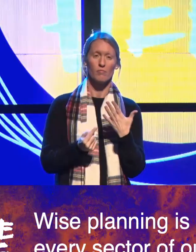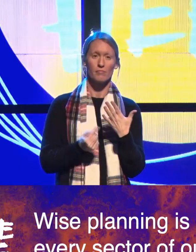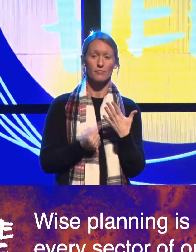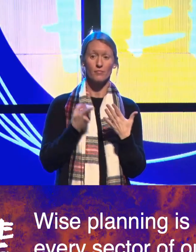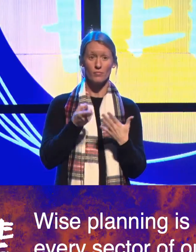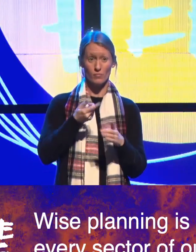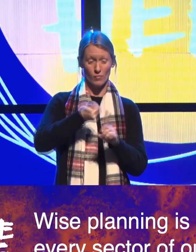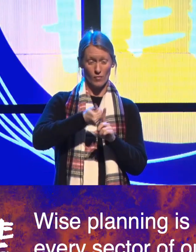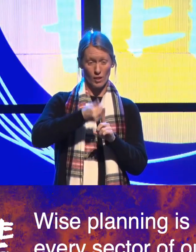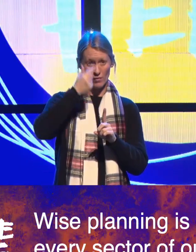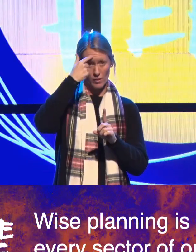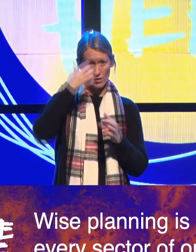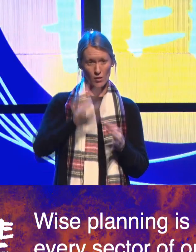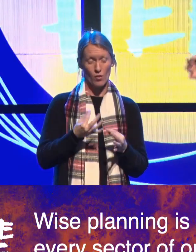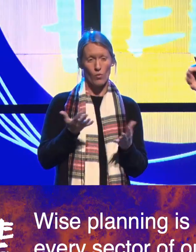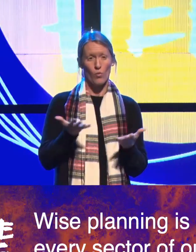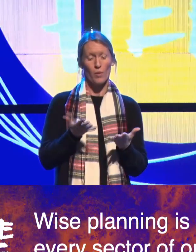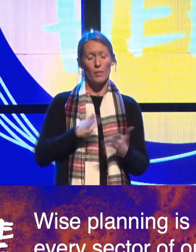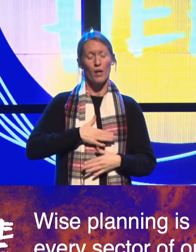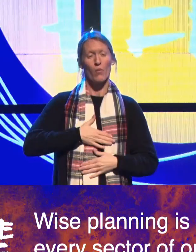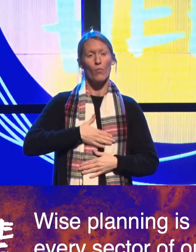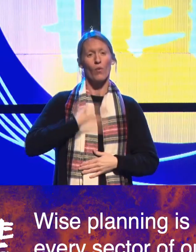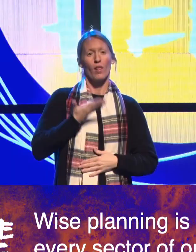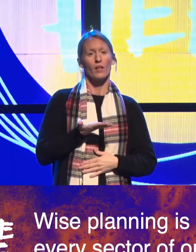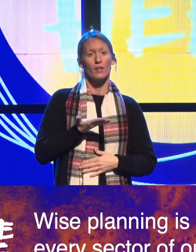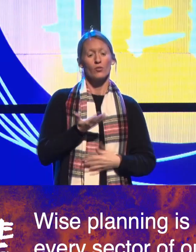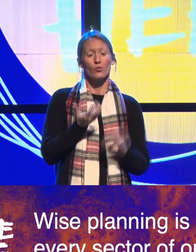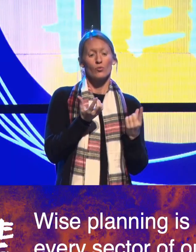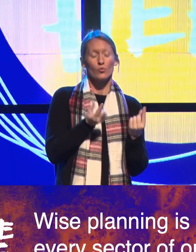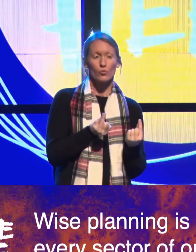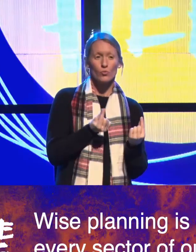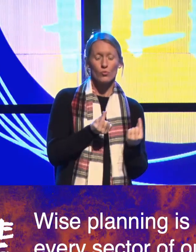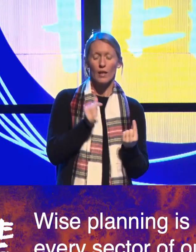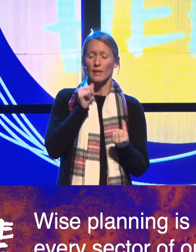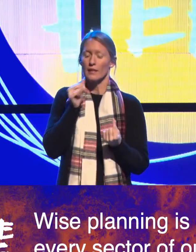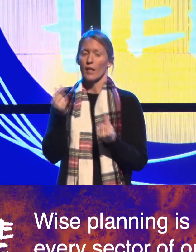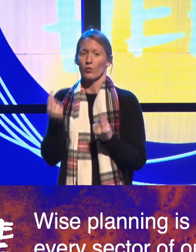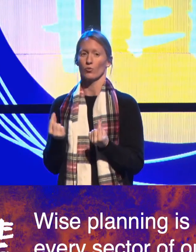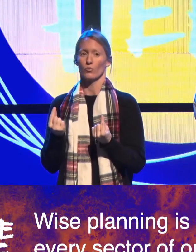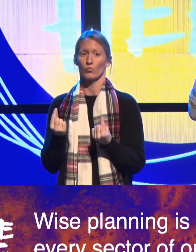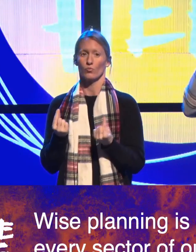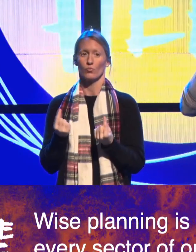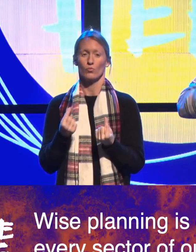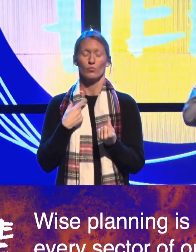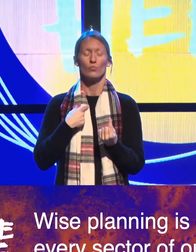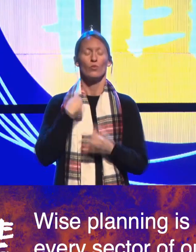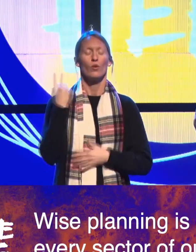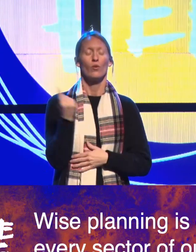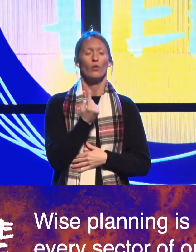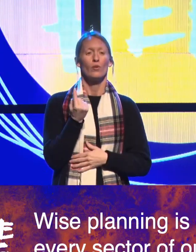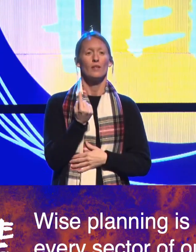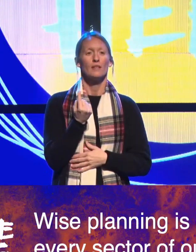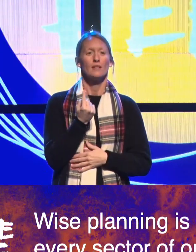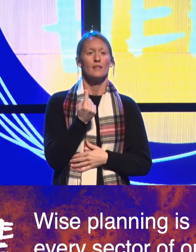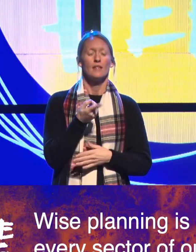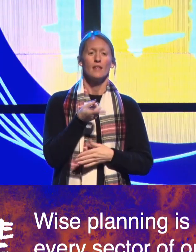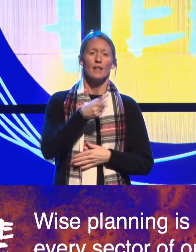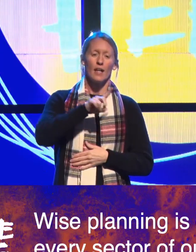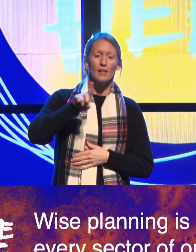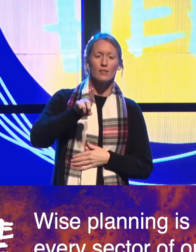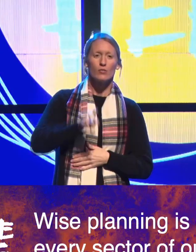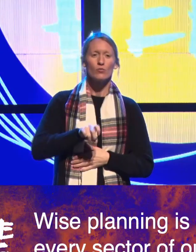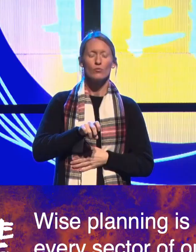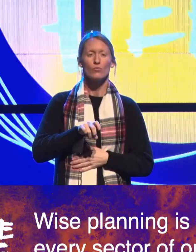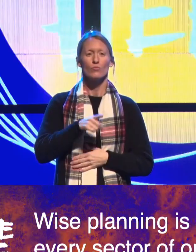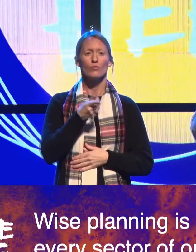to decide, what am I willing to do and what am I willing to not do? We always ask this question like, what do I want to start doing?